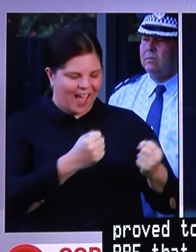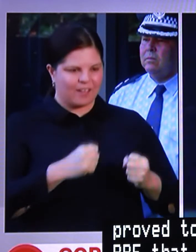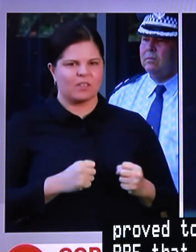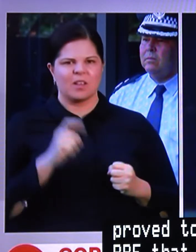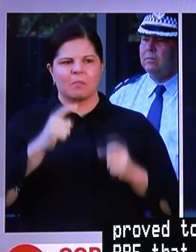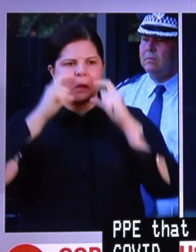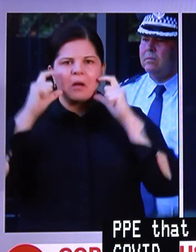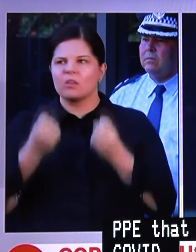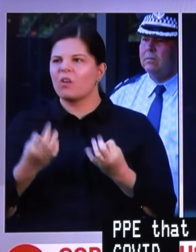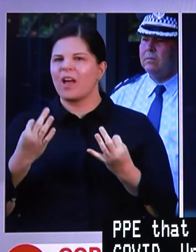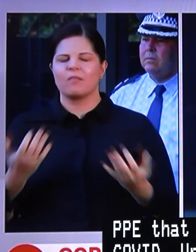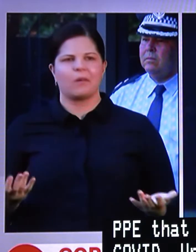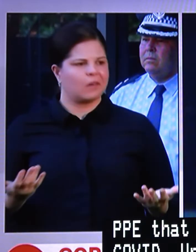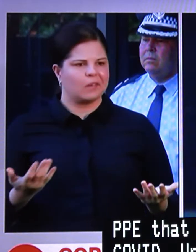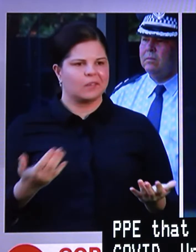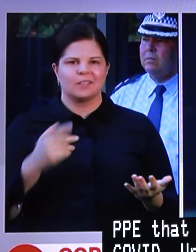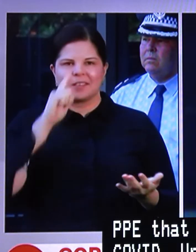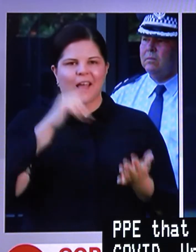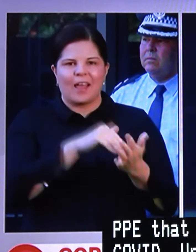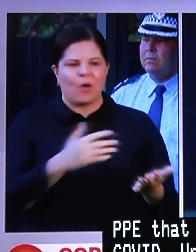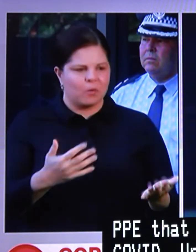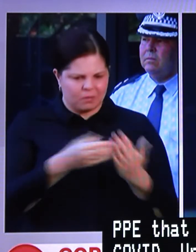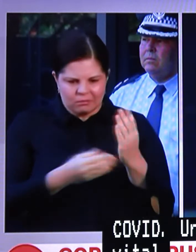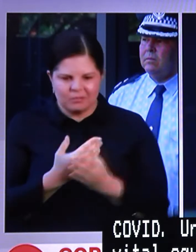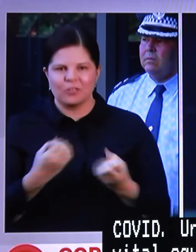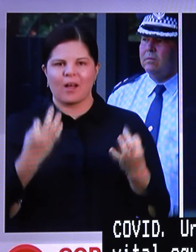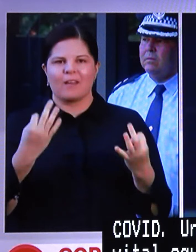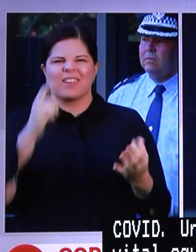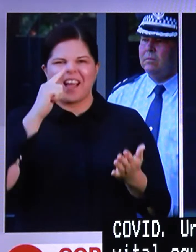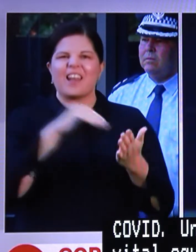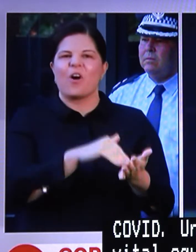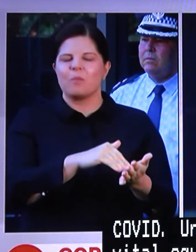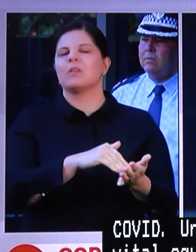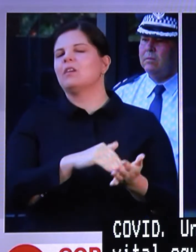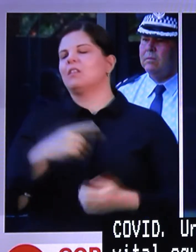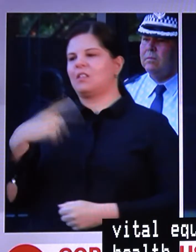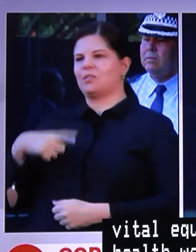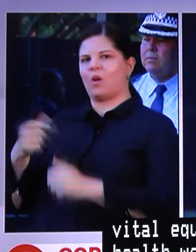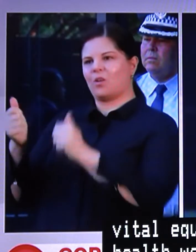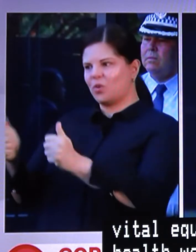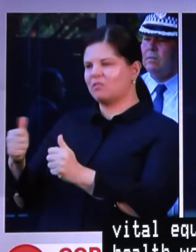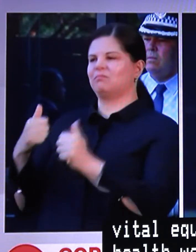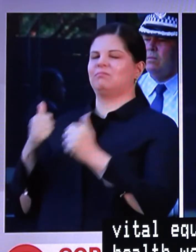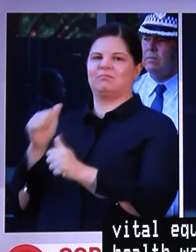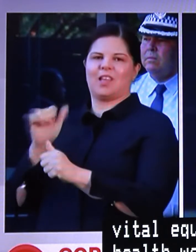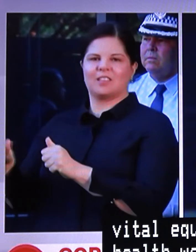safe, you can't really make sure you're treating the virus well. So this has been a very positive experience, and I